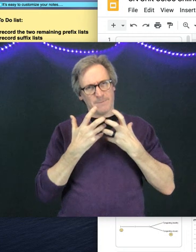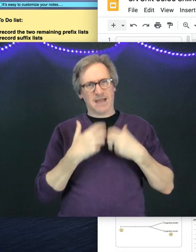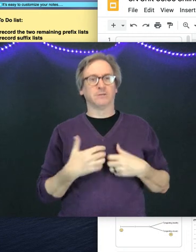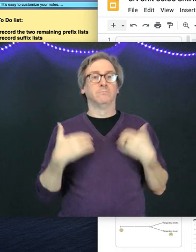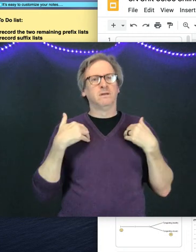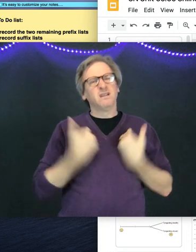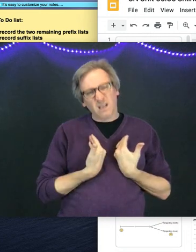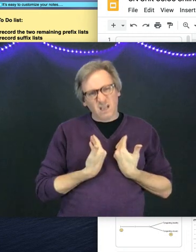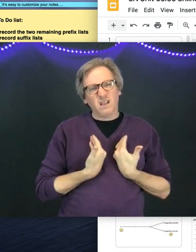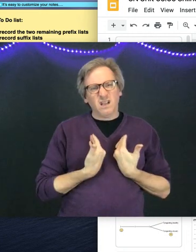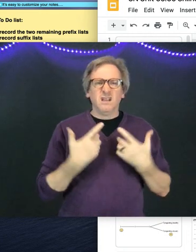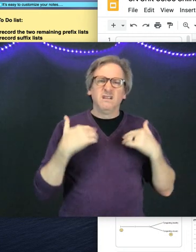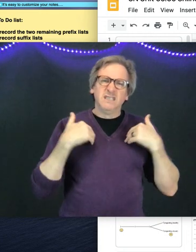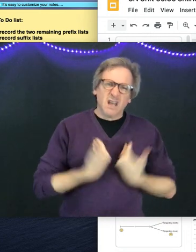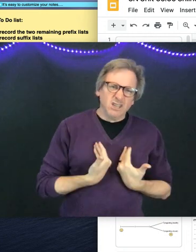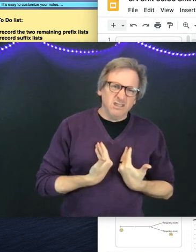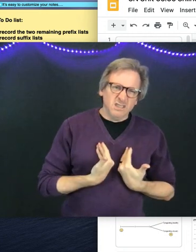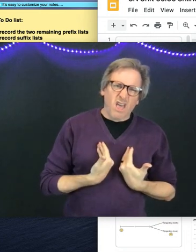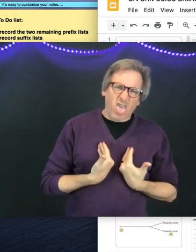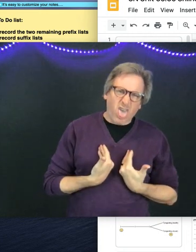It's got to match.